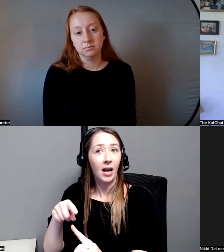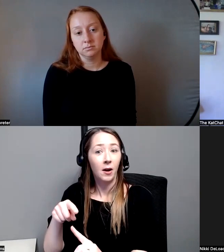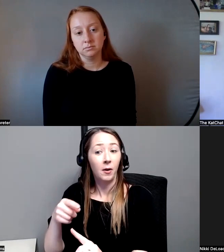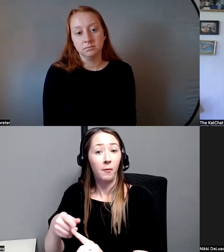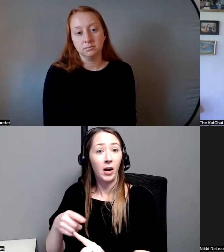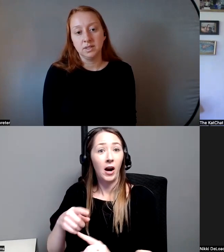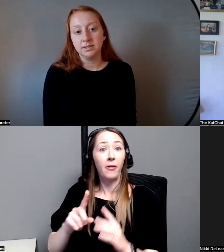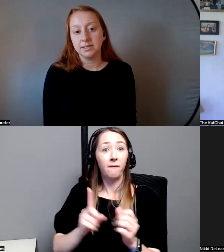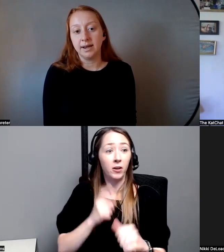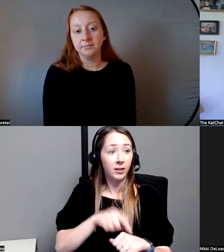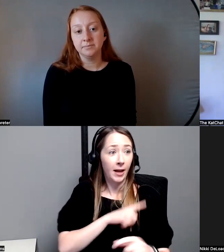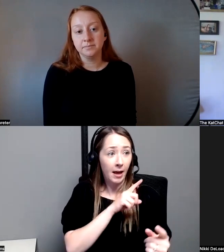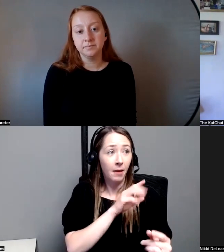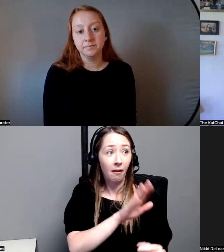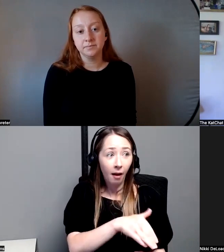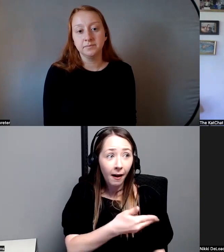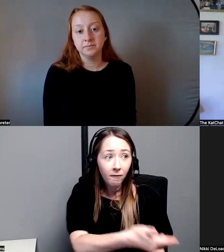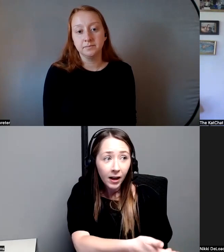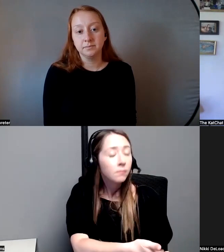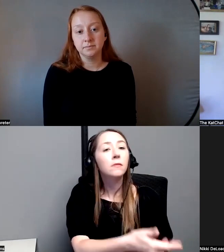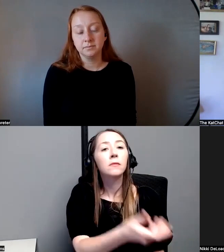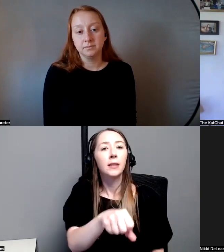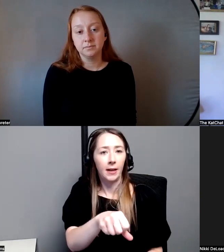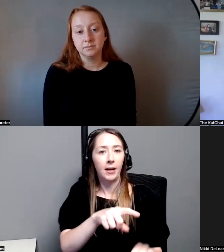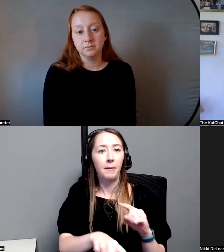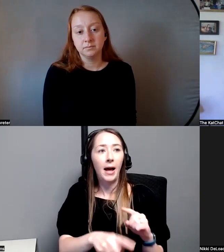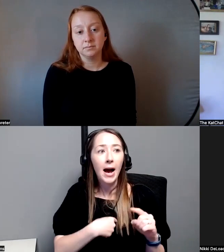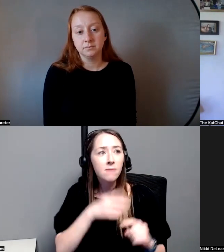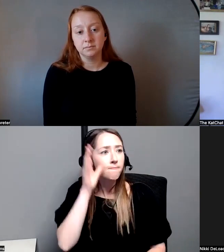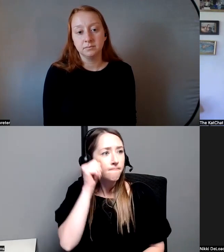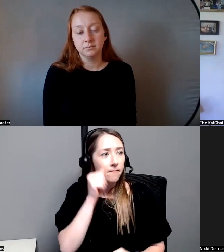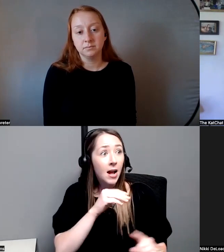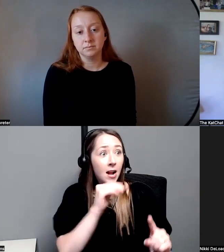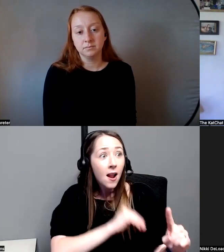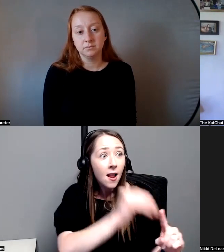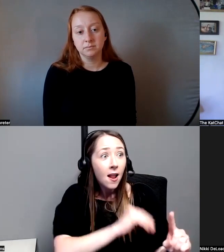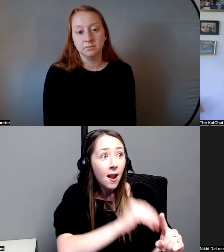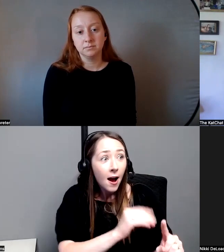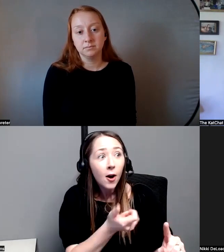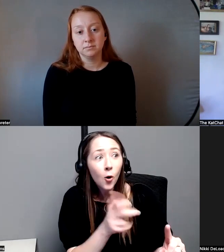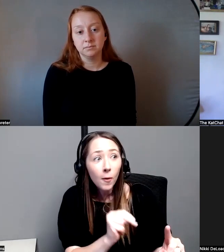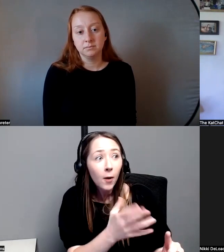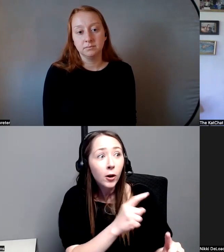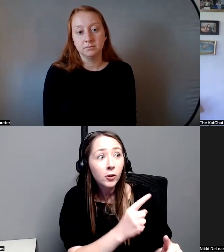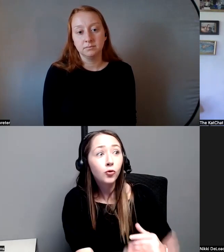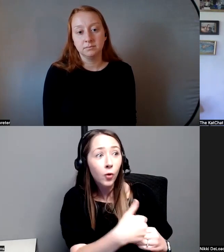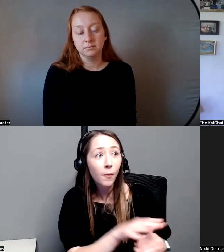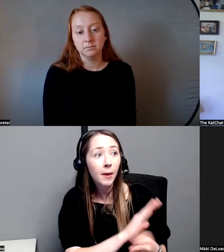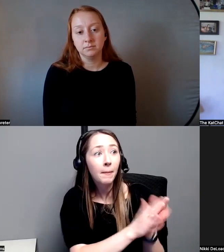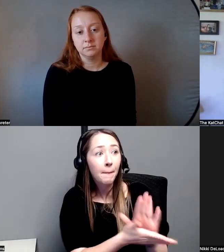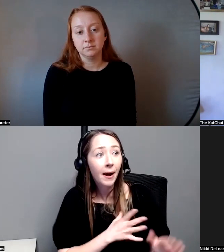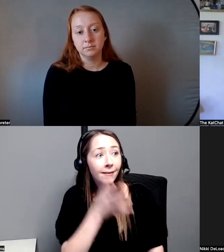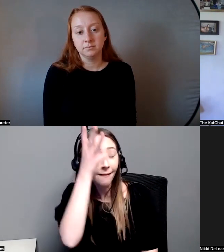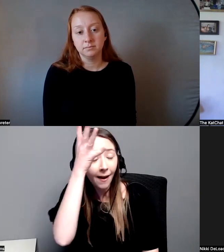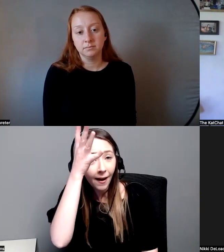script, and I never give up. I wanted Corbin to play my dad. I have